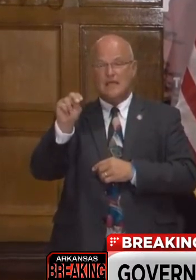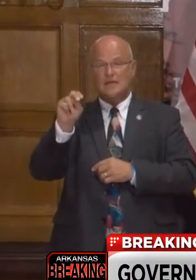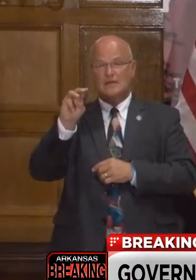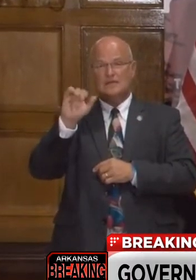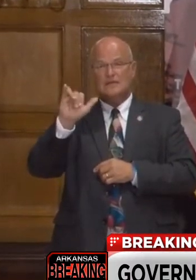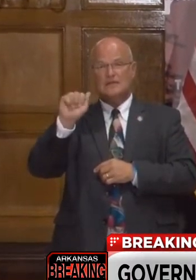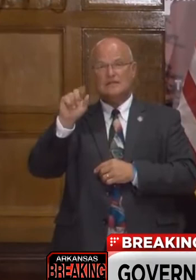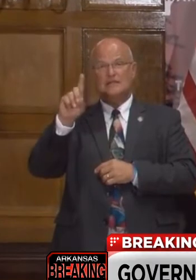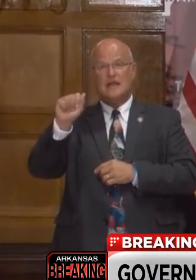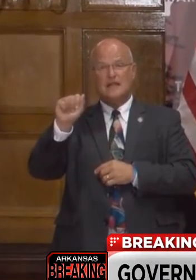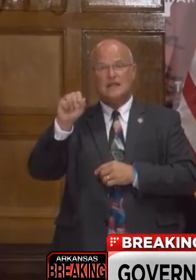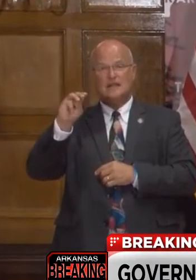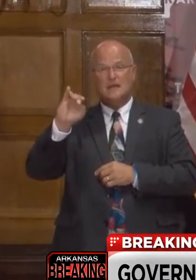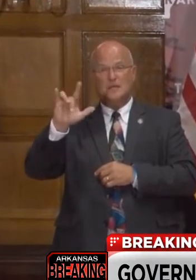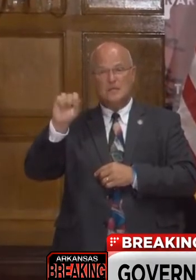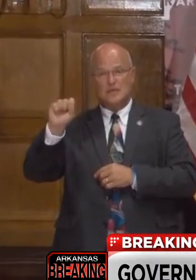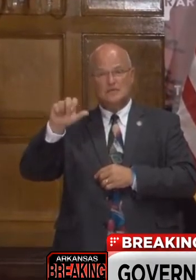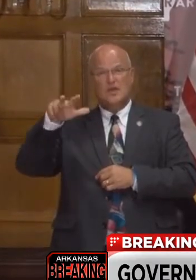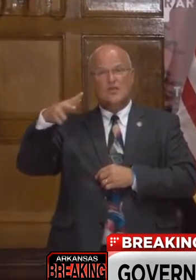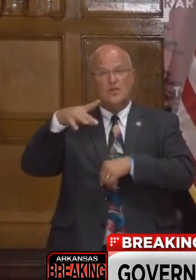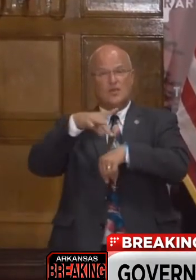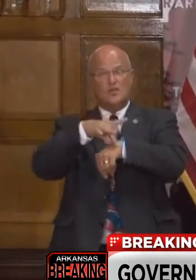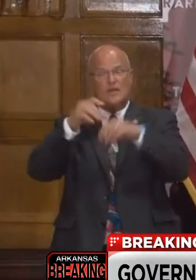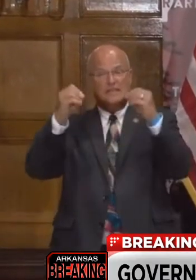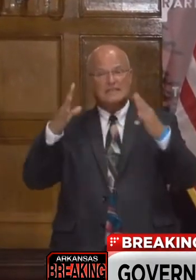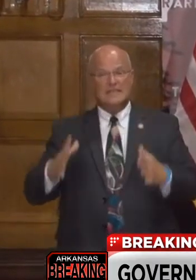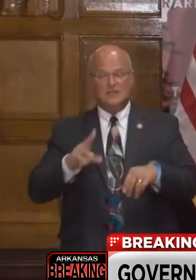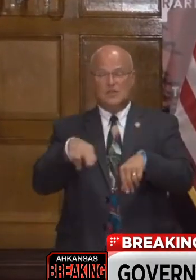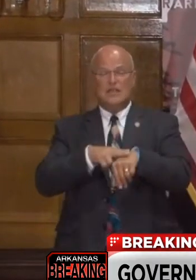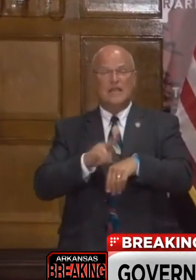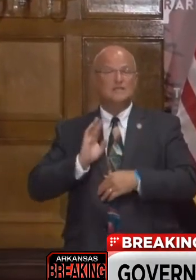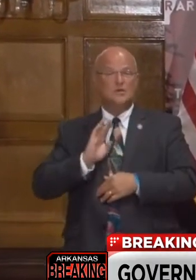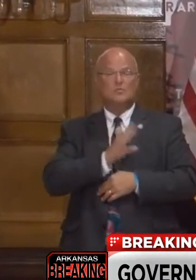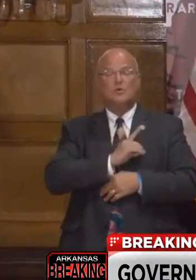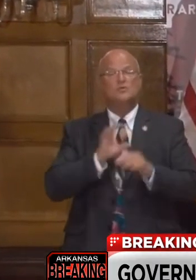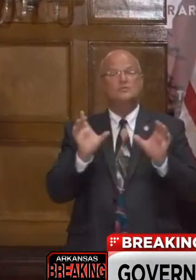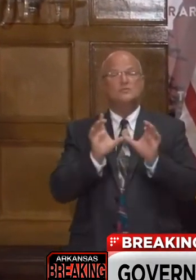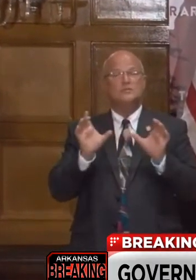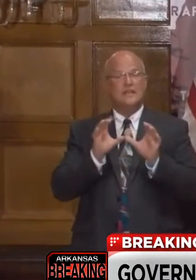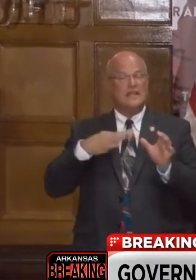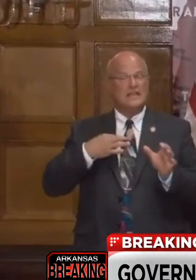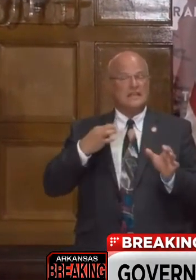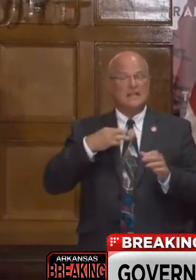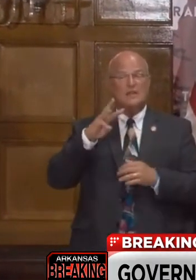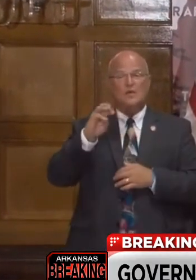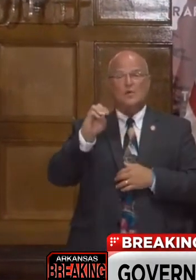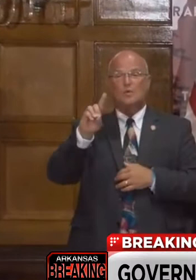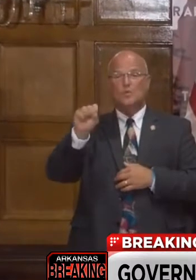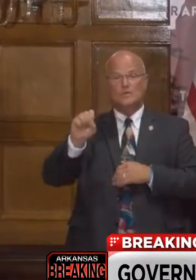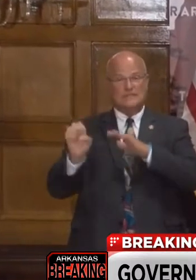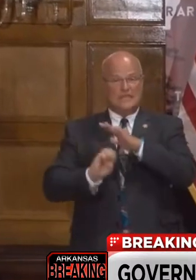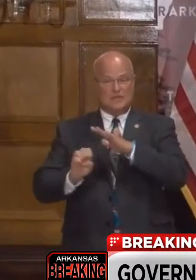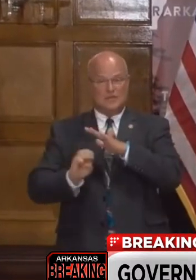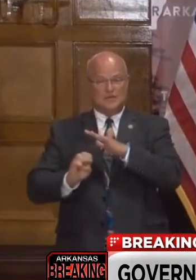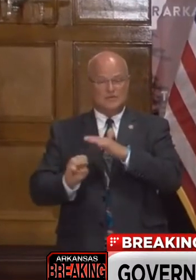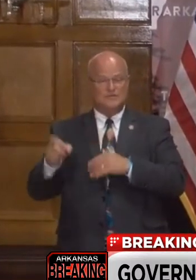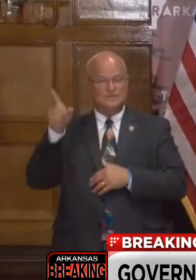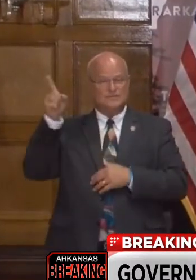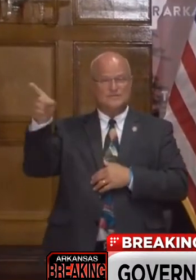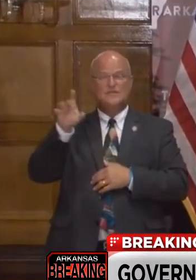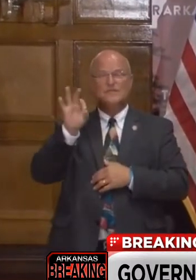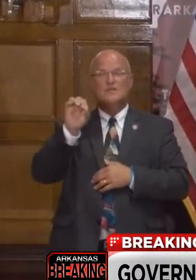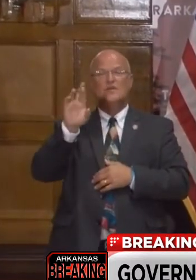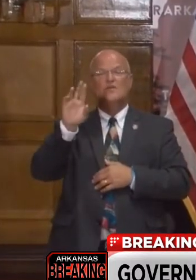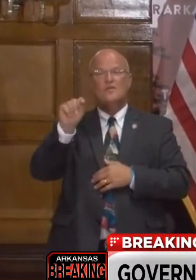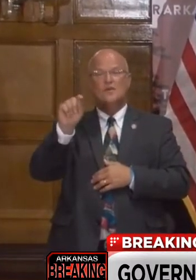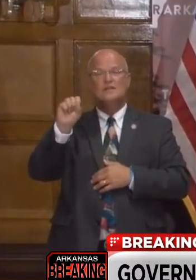Mills, from third grade teacher, National Board Certification candidate, Woods Elementary, there in